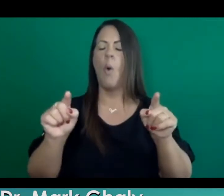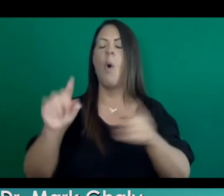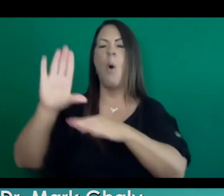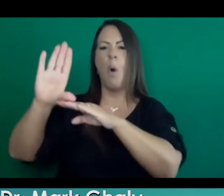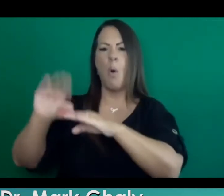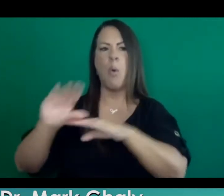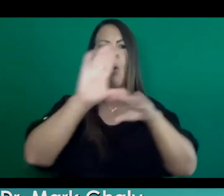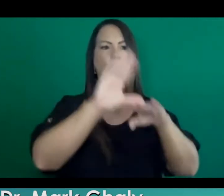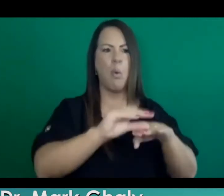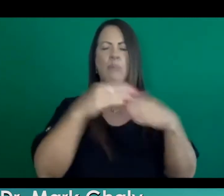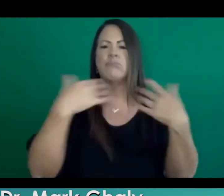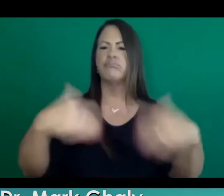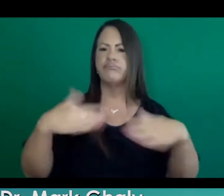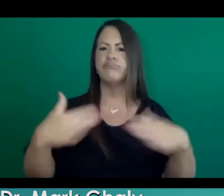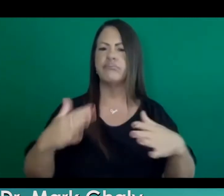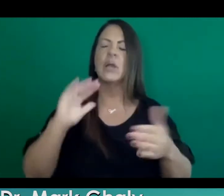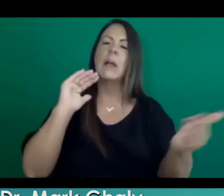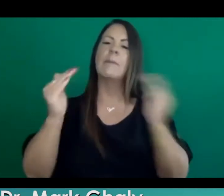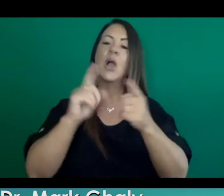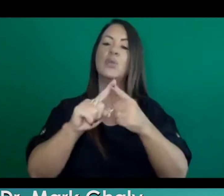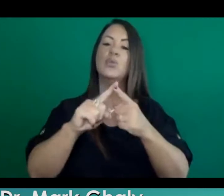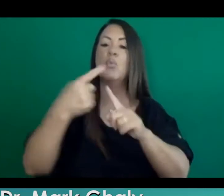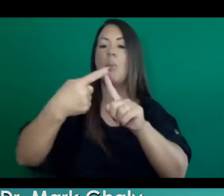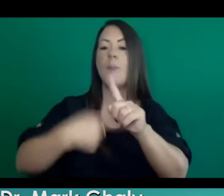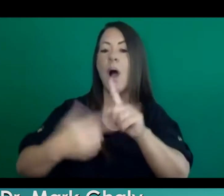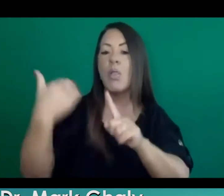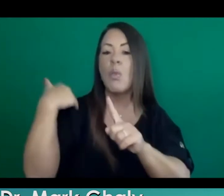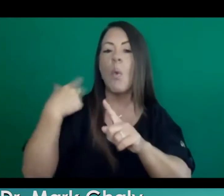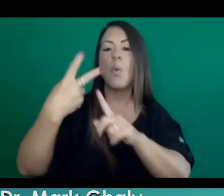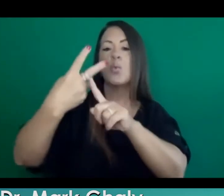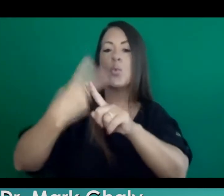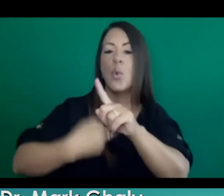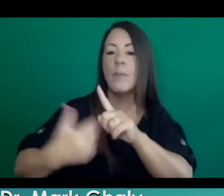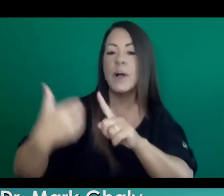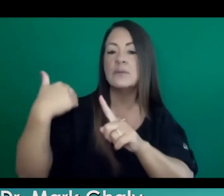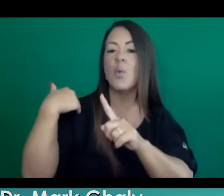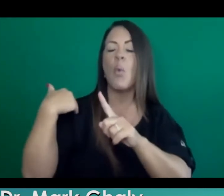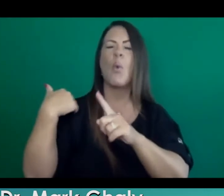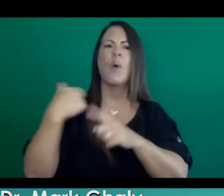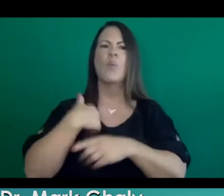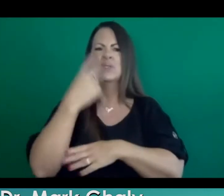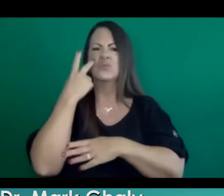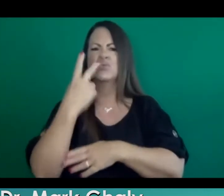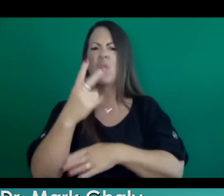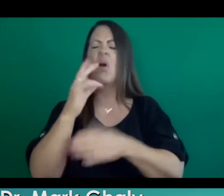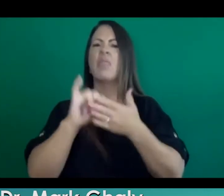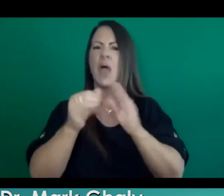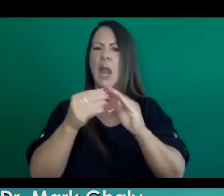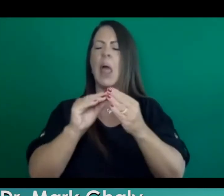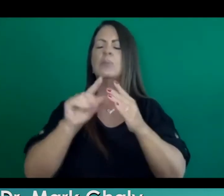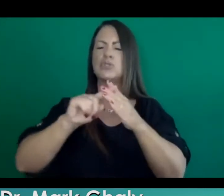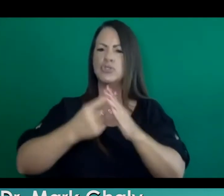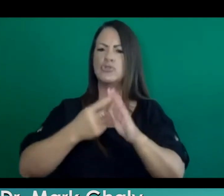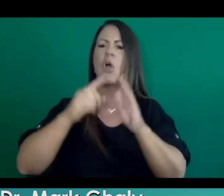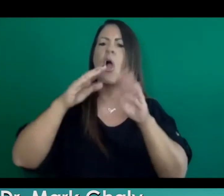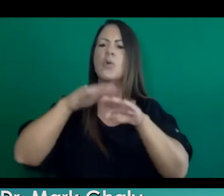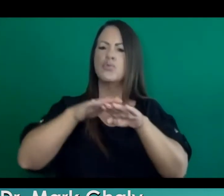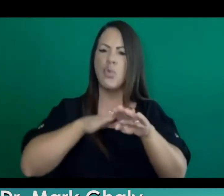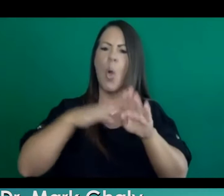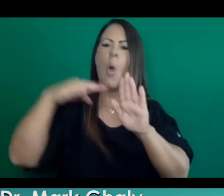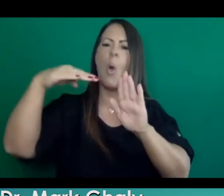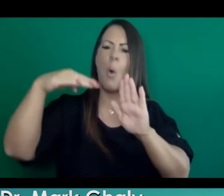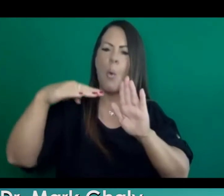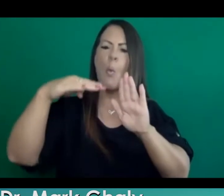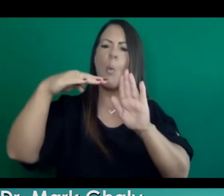ago, 28 days ago, 2 months ago. We've seen that number continue to trend down since we